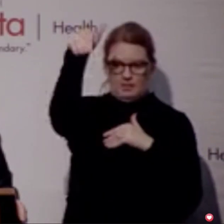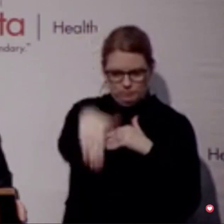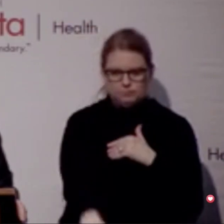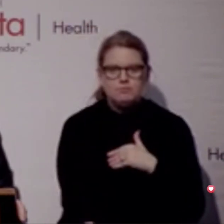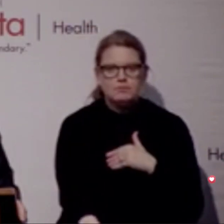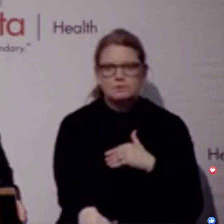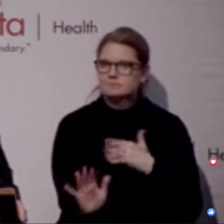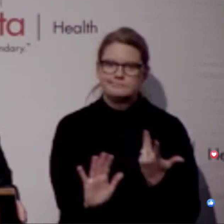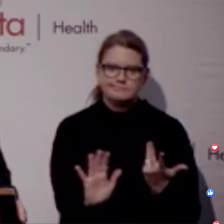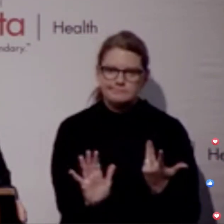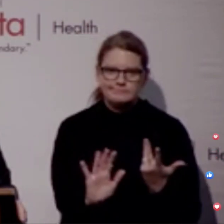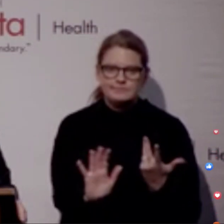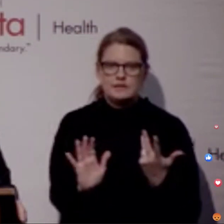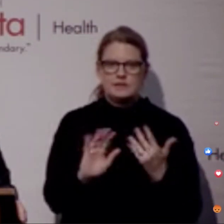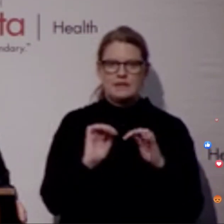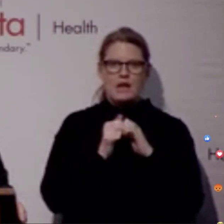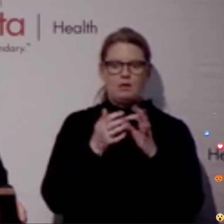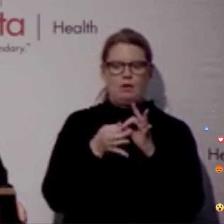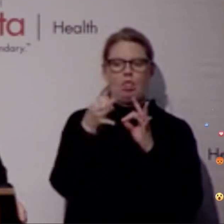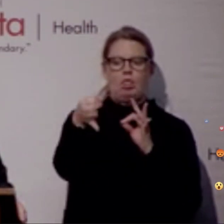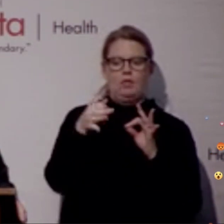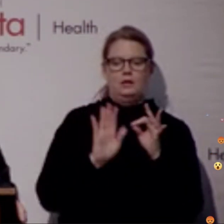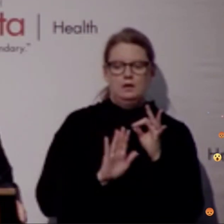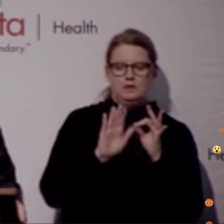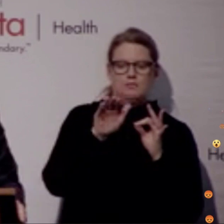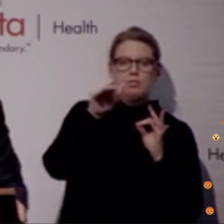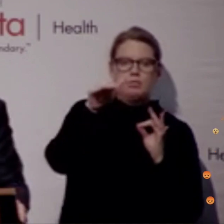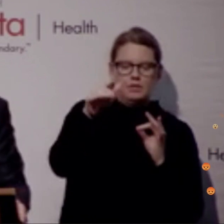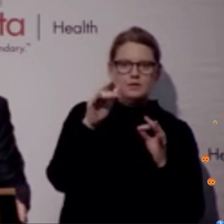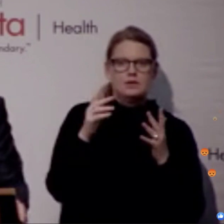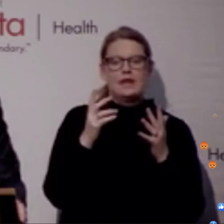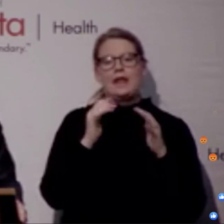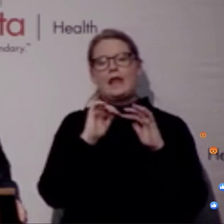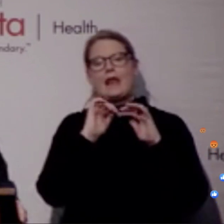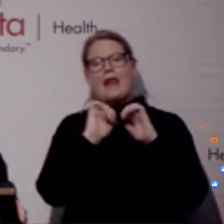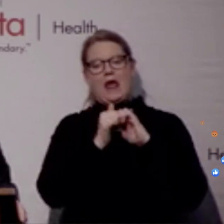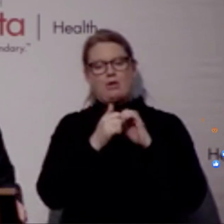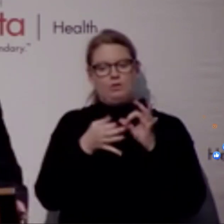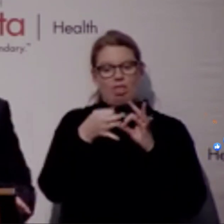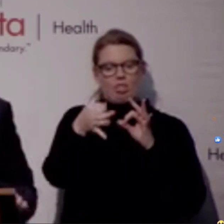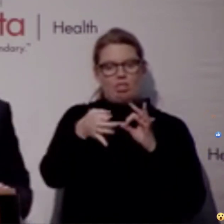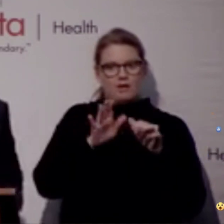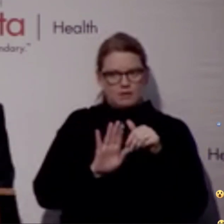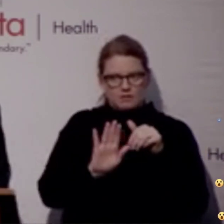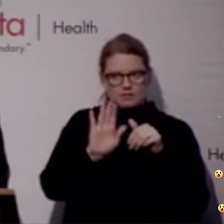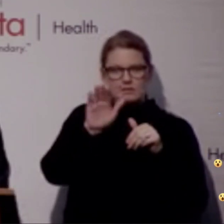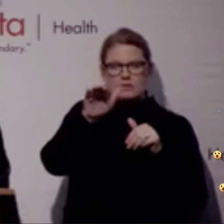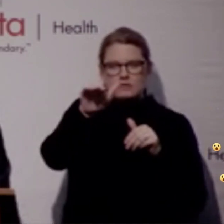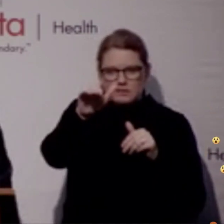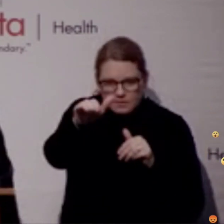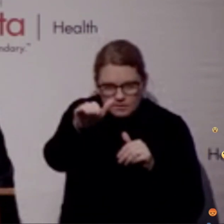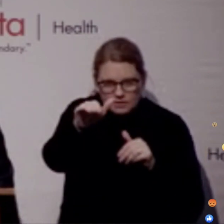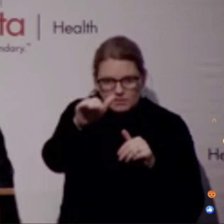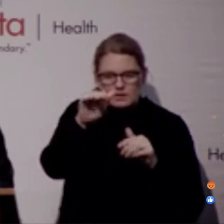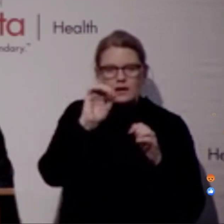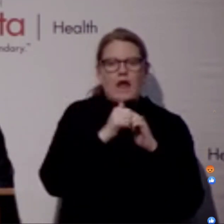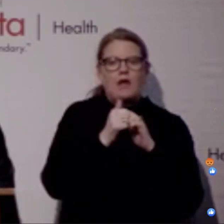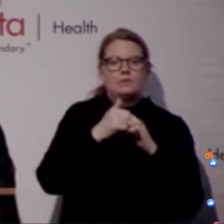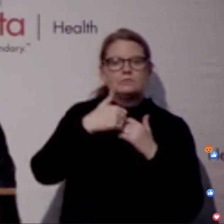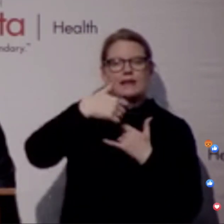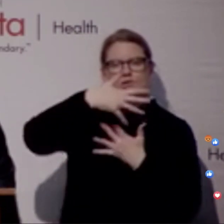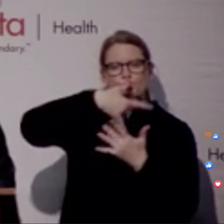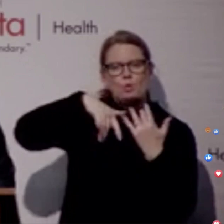comes down, that how do you delay that and spread that over time? And the way you delay that and spread that over time is with social